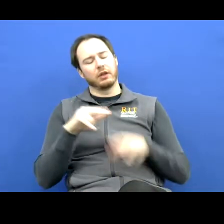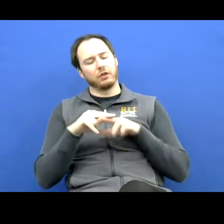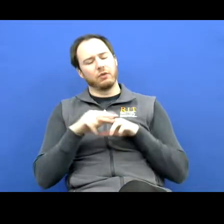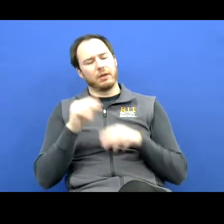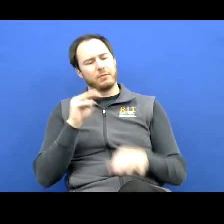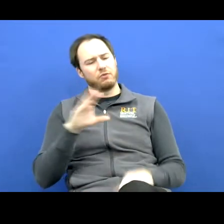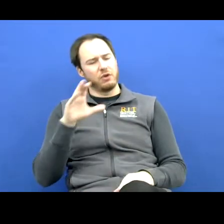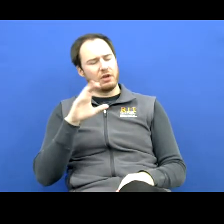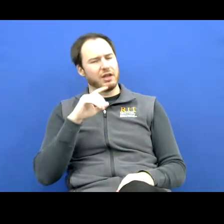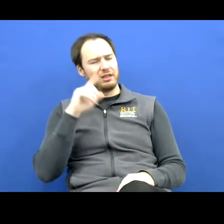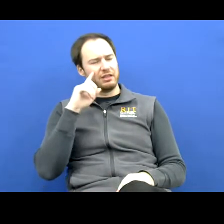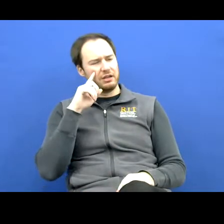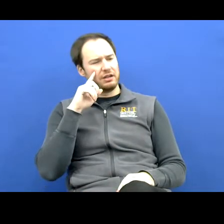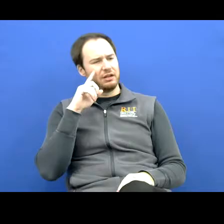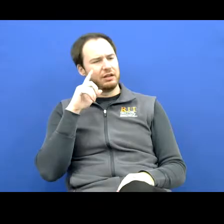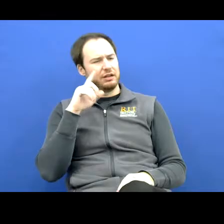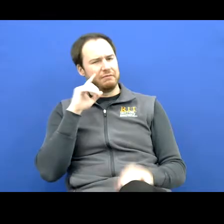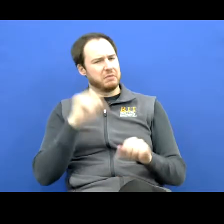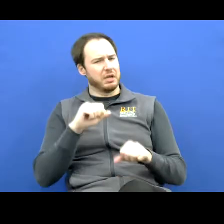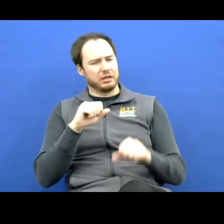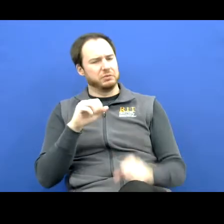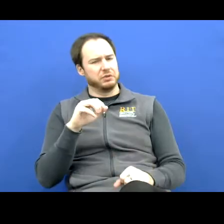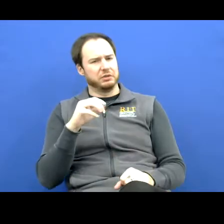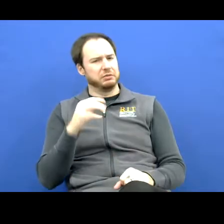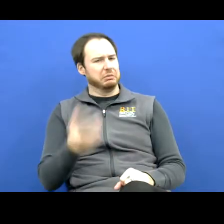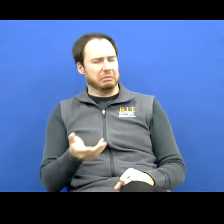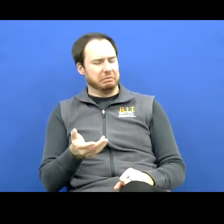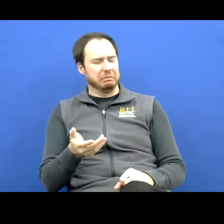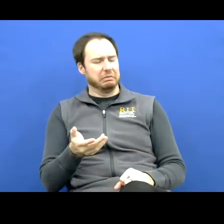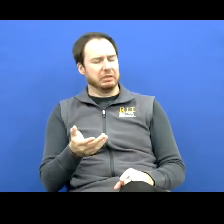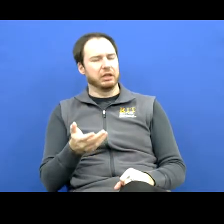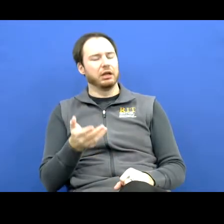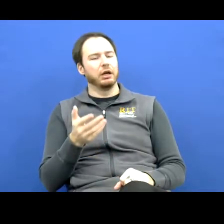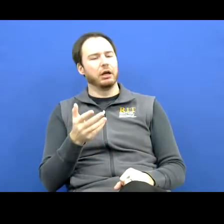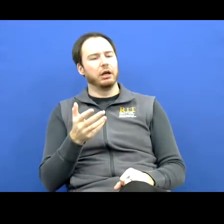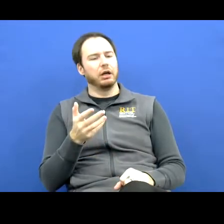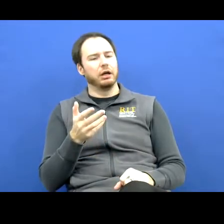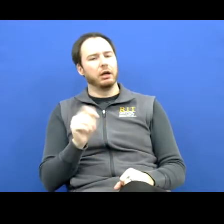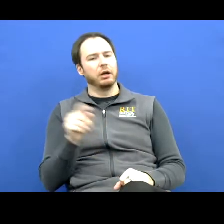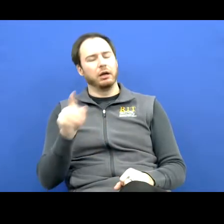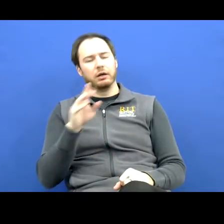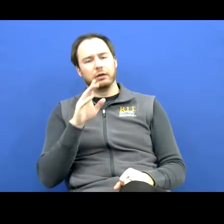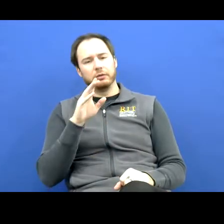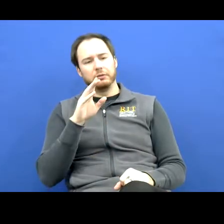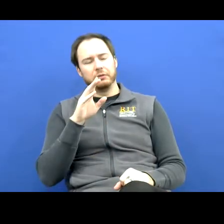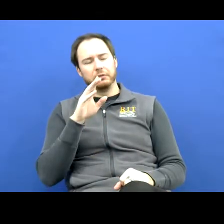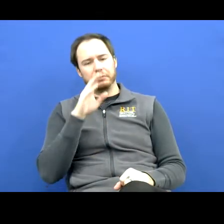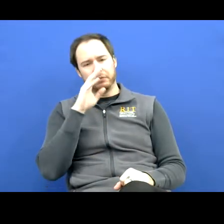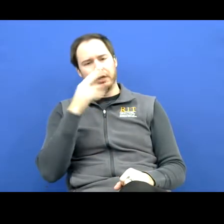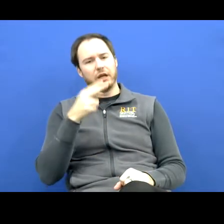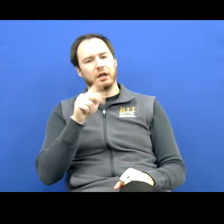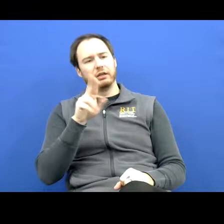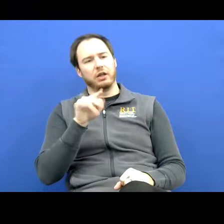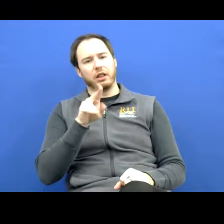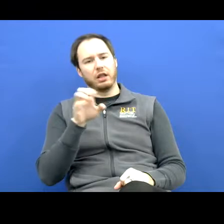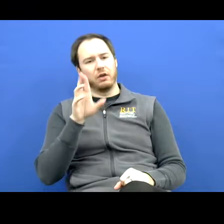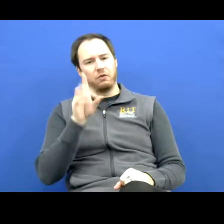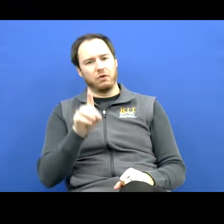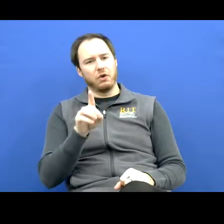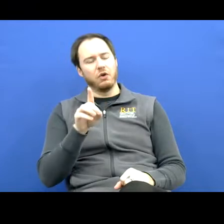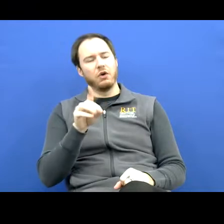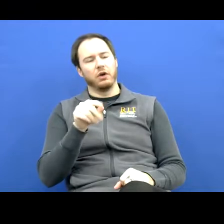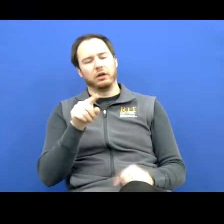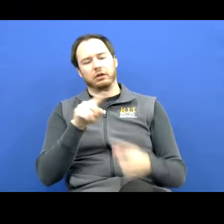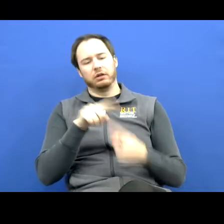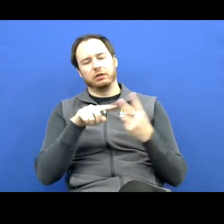don't know if it's physically possible. Obviously, Brighton and Henry Townley Road and South